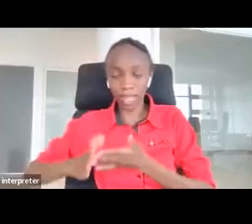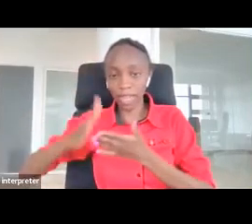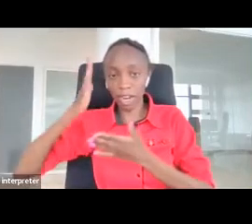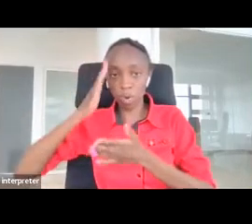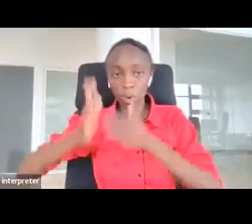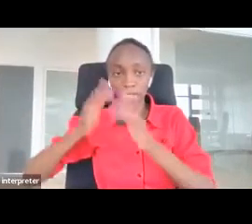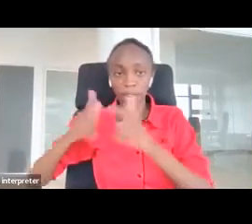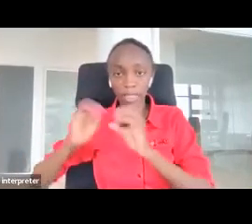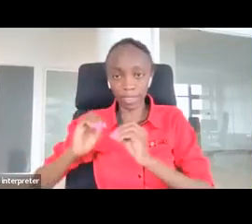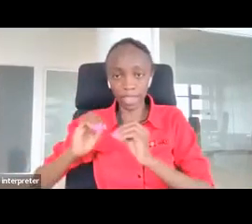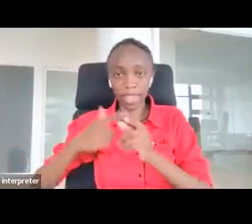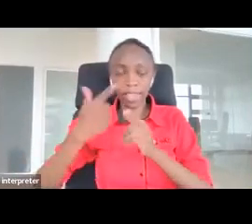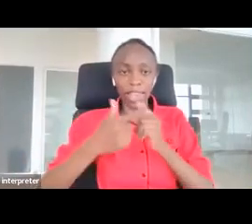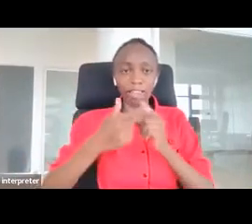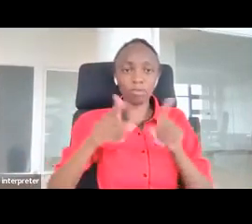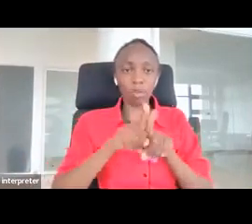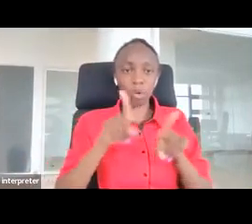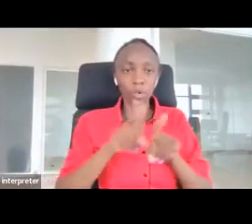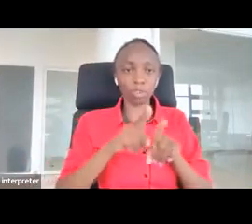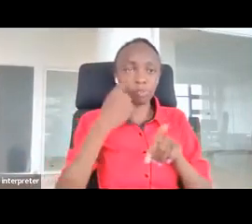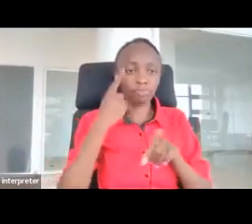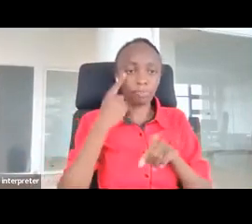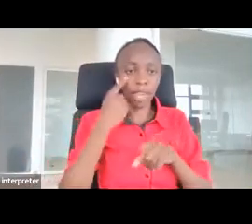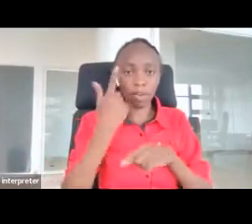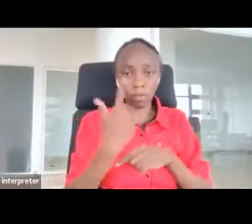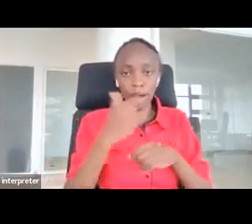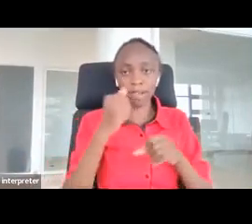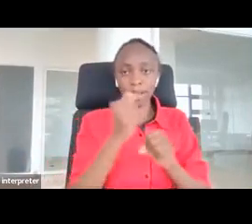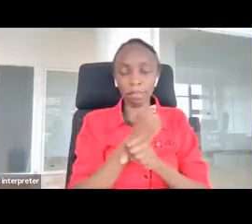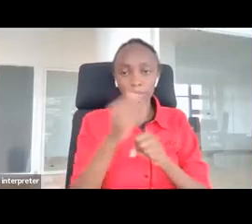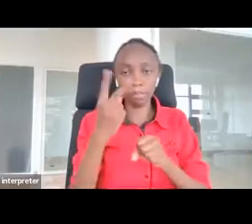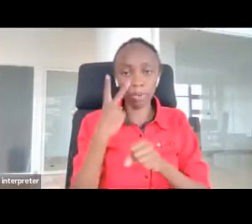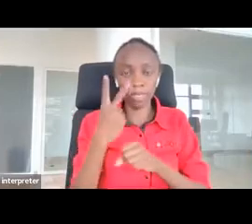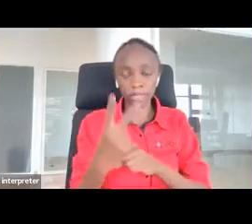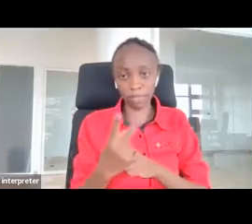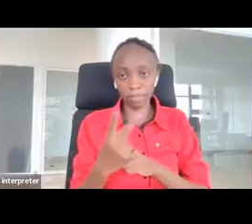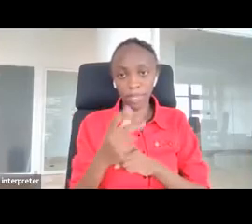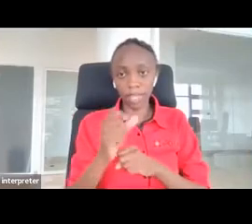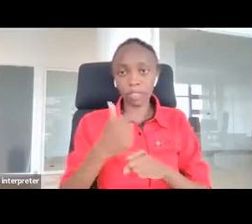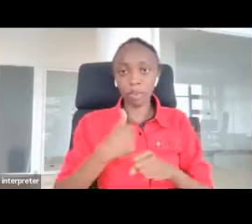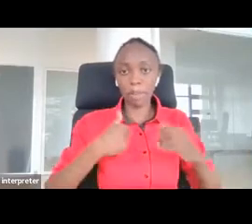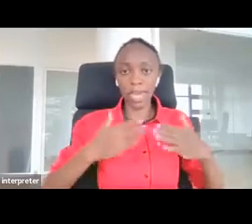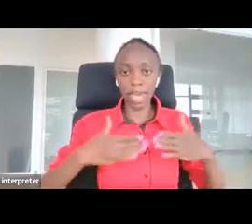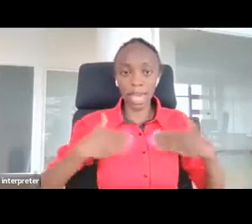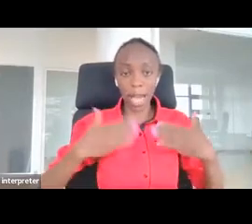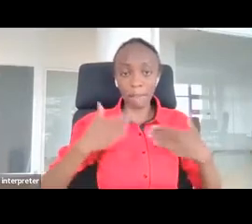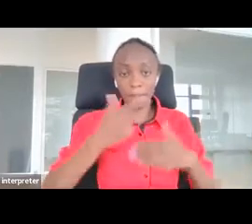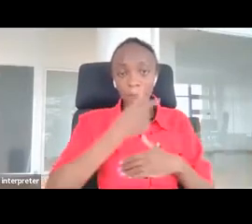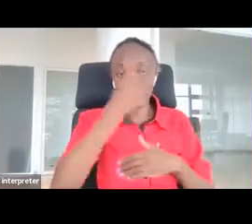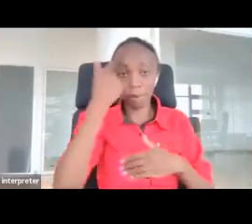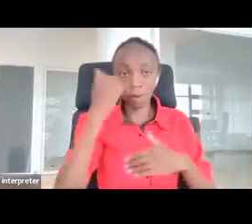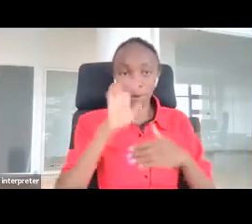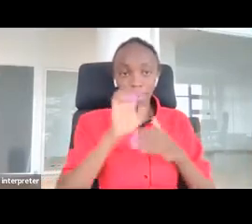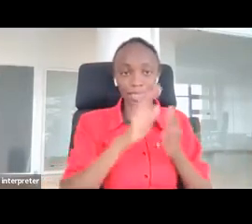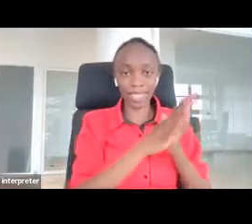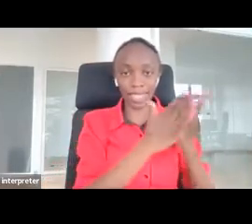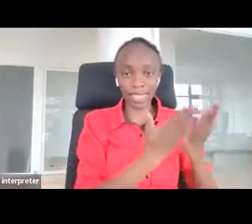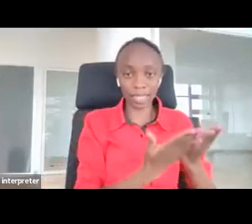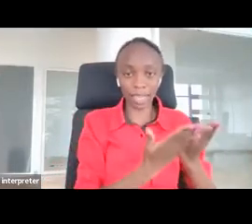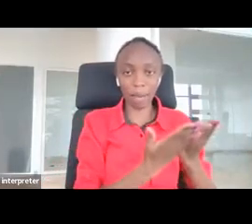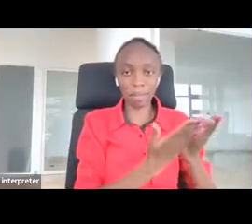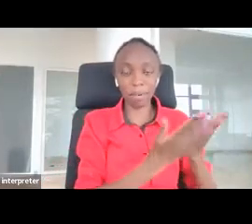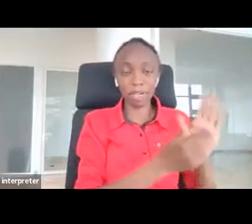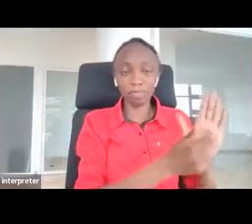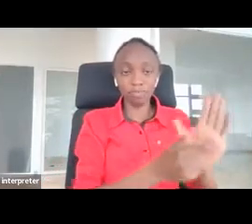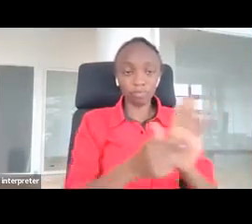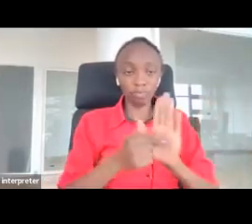eye from a regular school. I'm happy because Ikitabu is showing us